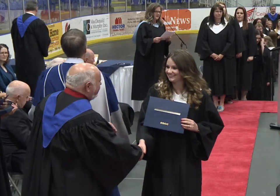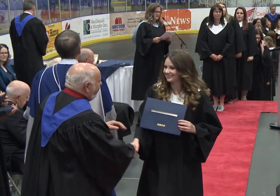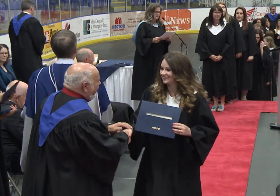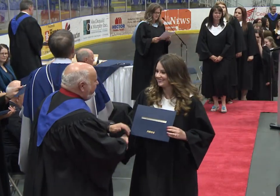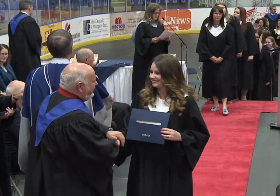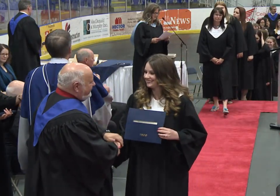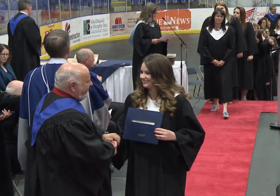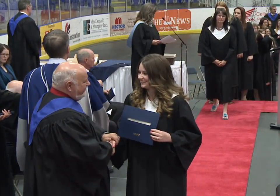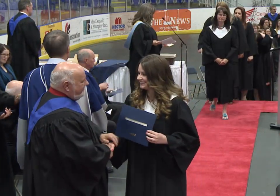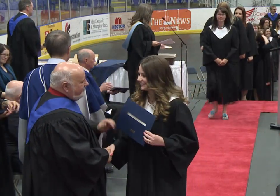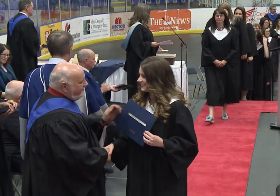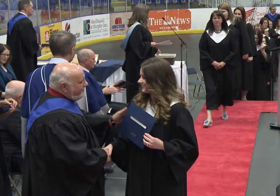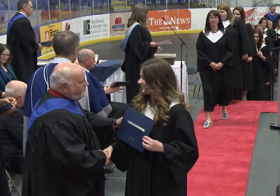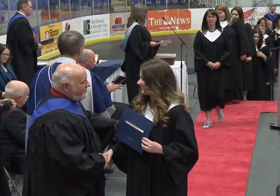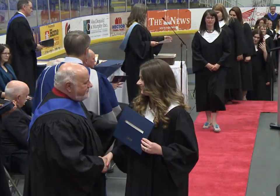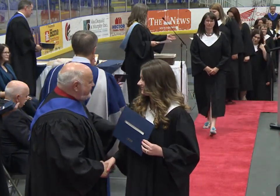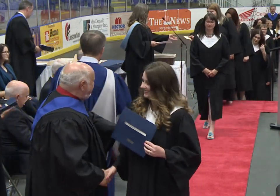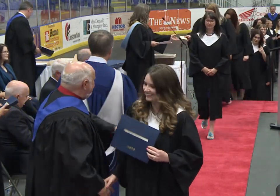Kathy McLean.